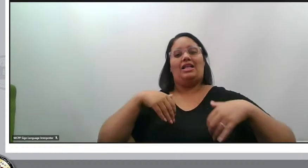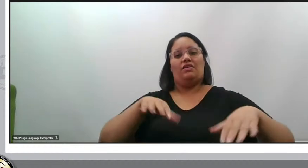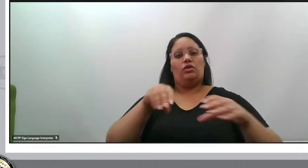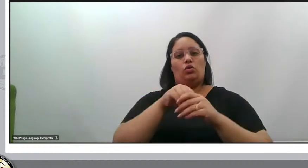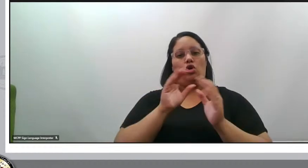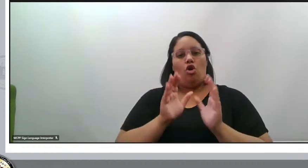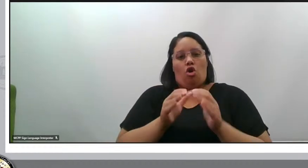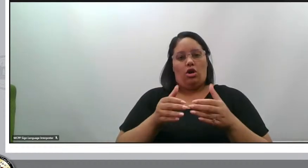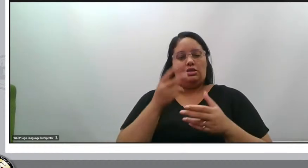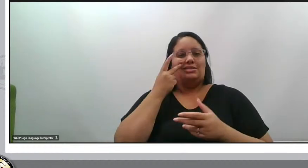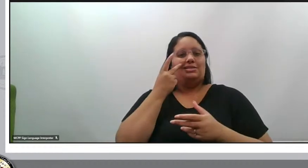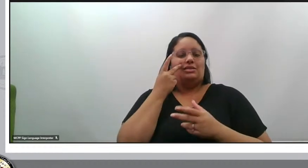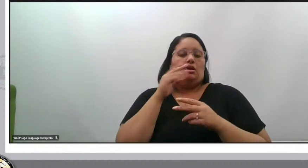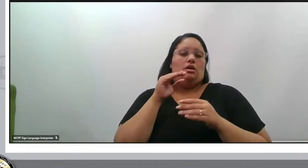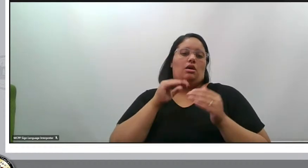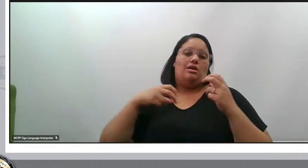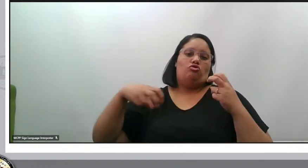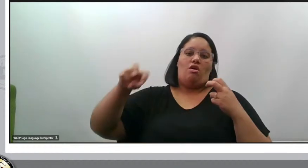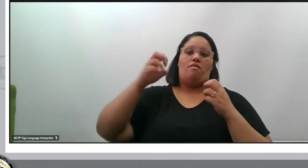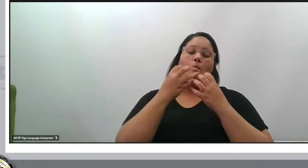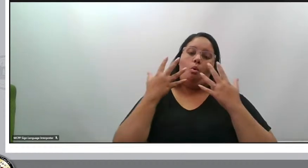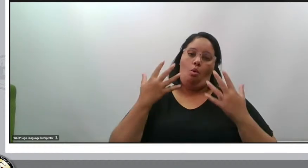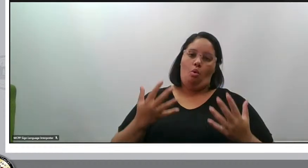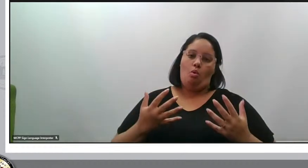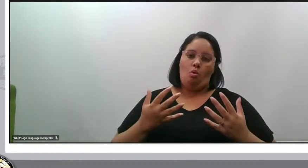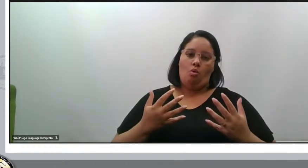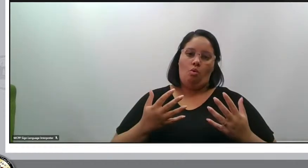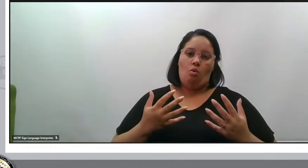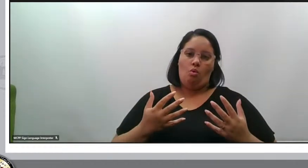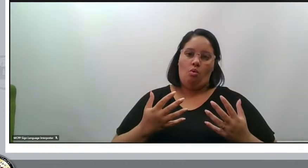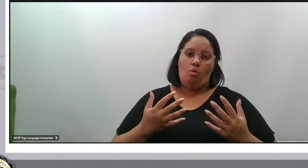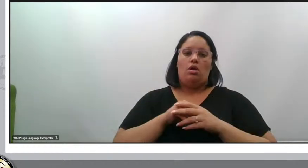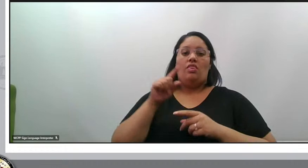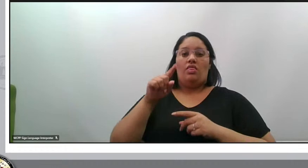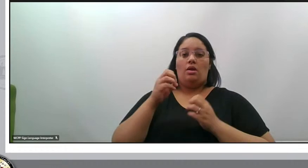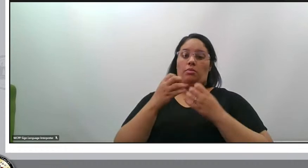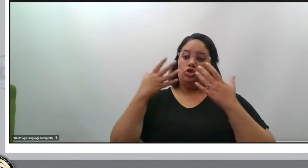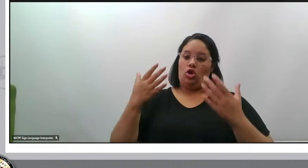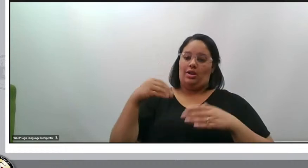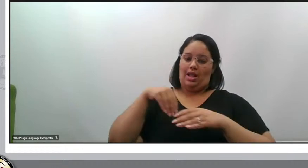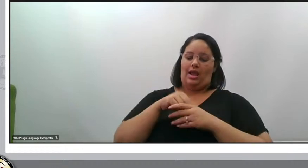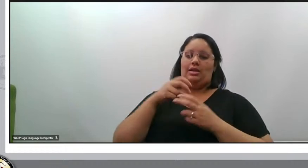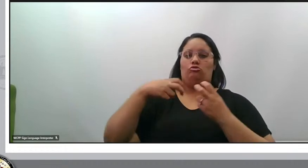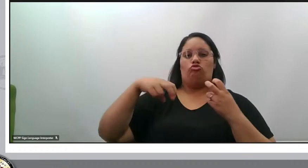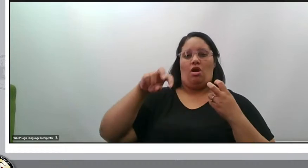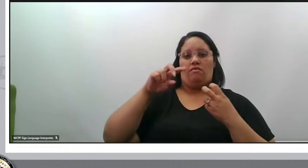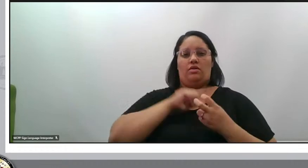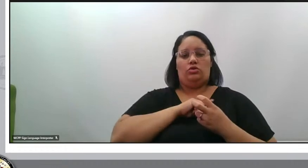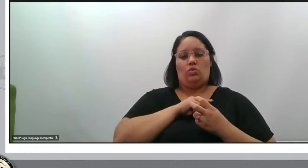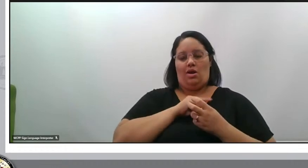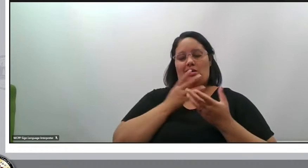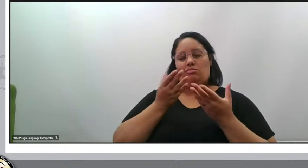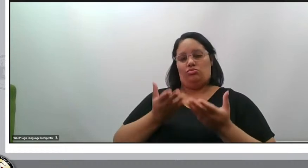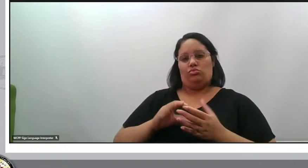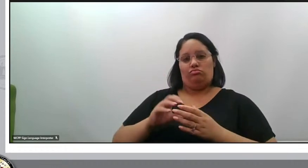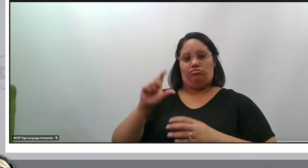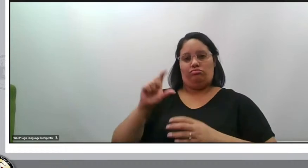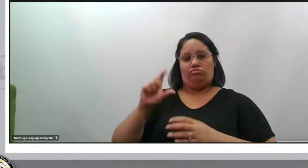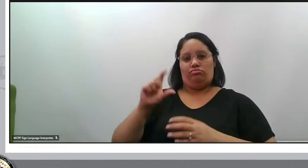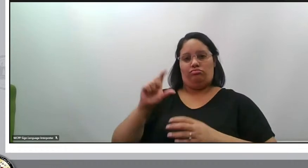are seen to. So the majority of that is majority of that is under travel and subsistence specifically. With regards